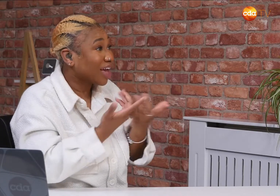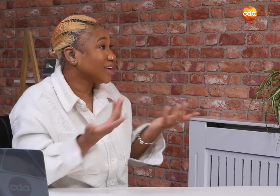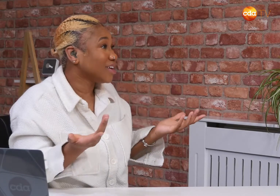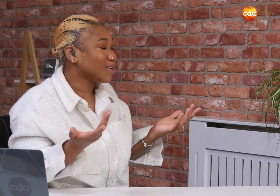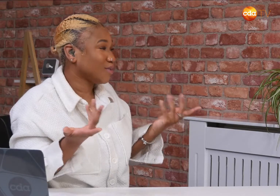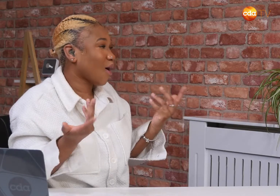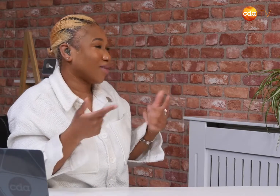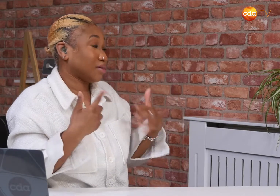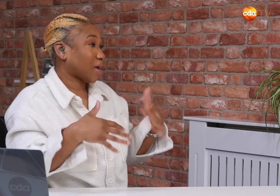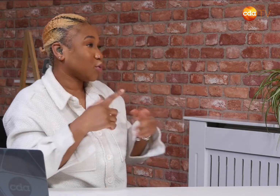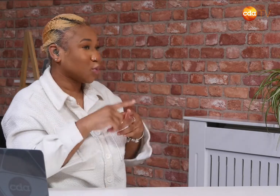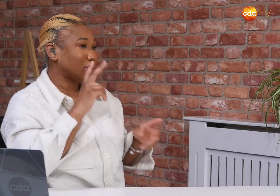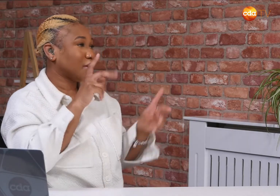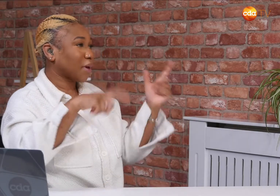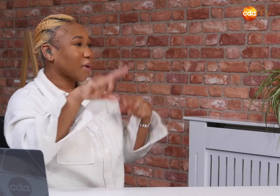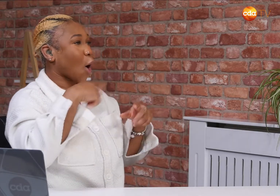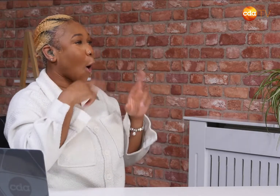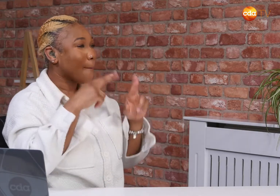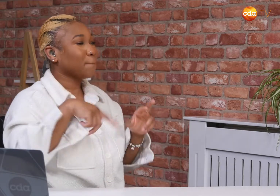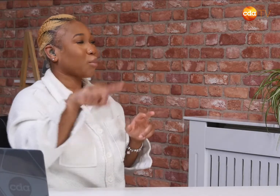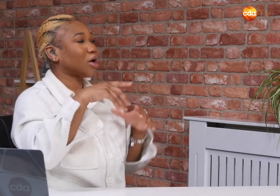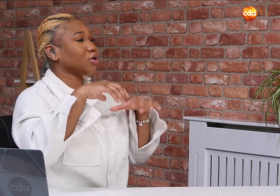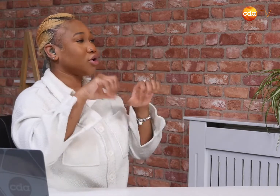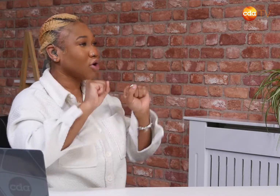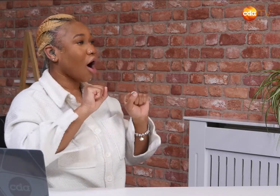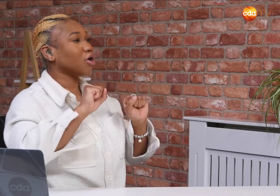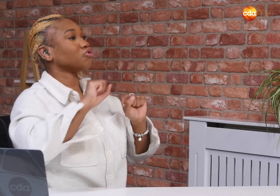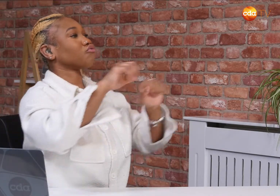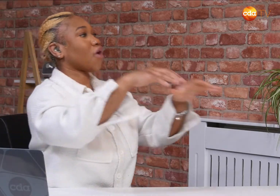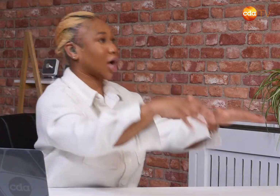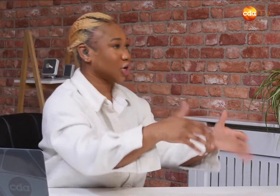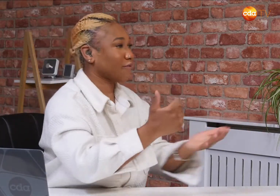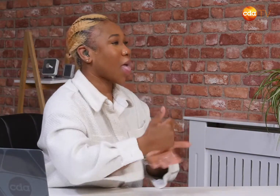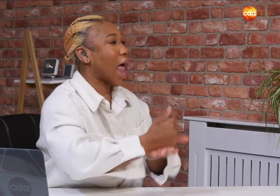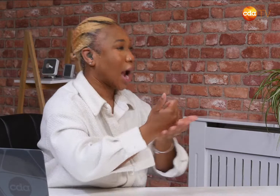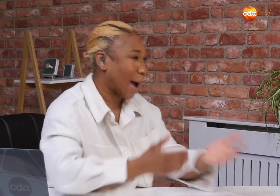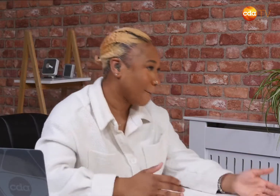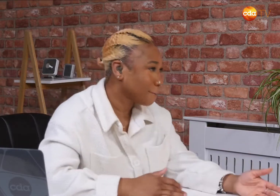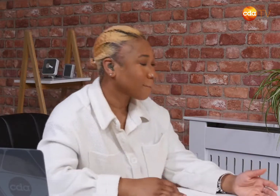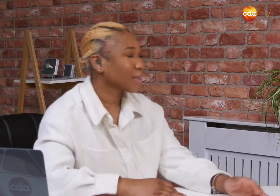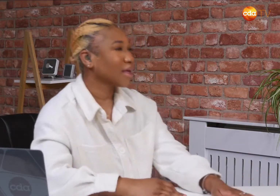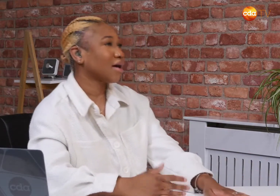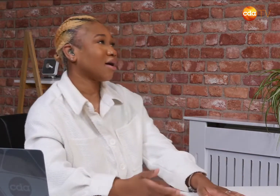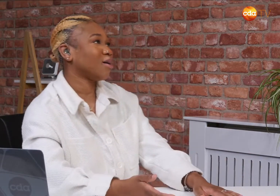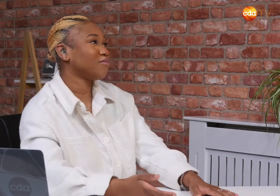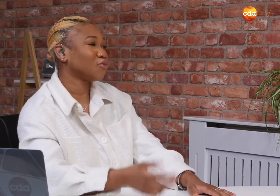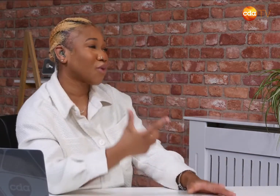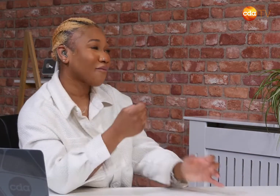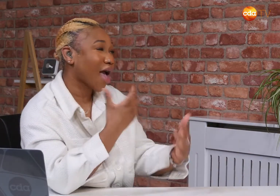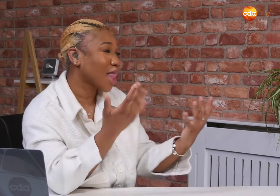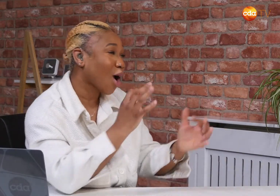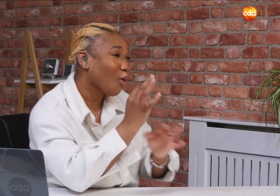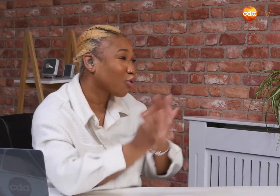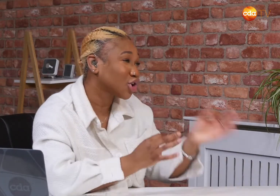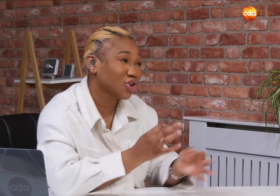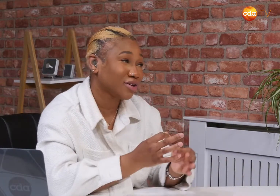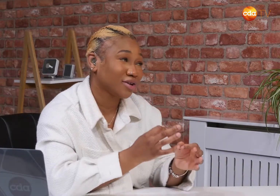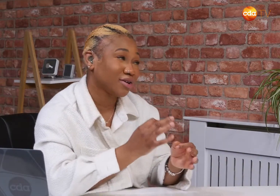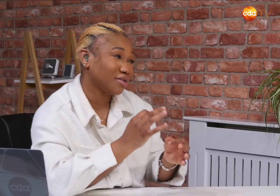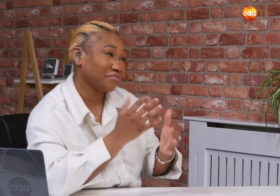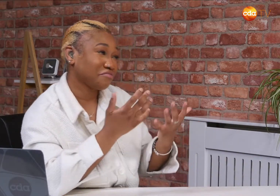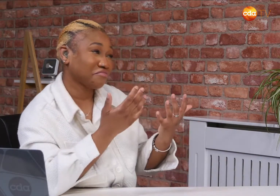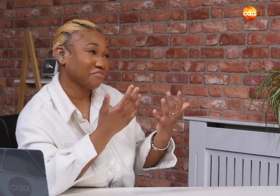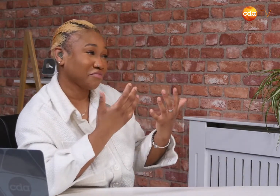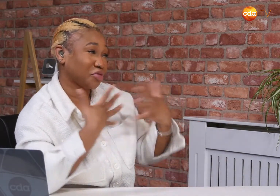important. I'm still learning myself a lot of these sorts of things. So it's amazing for you to come in, and hopefully it's going to start people being able to reach